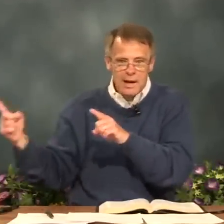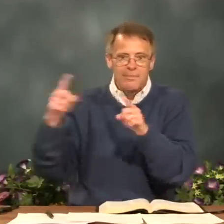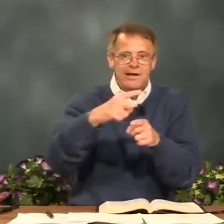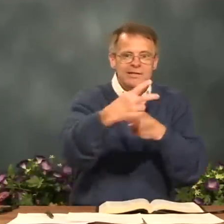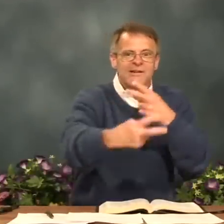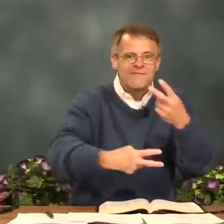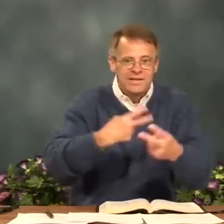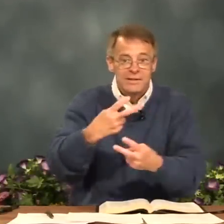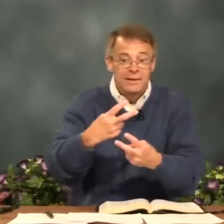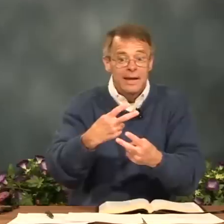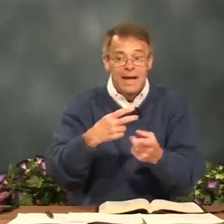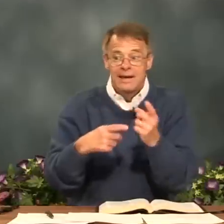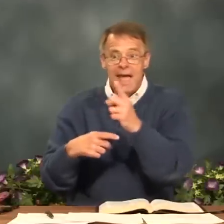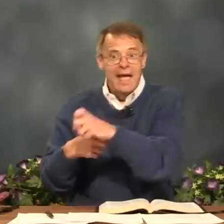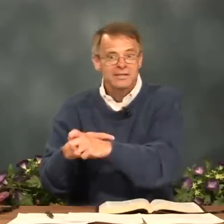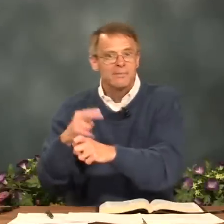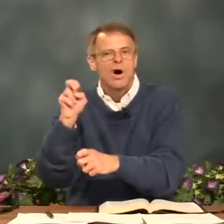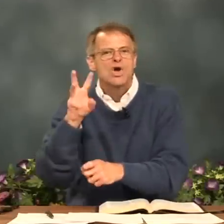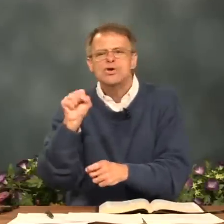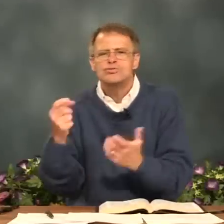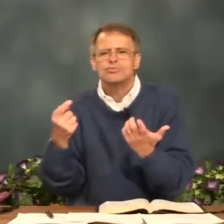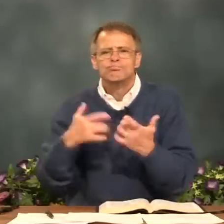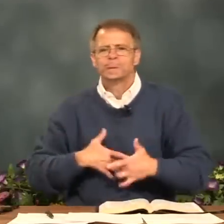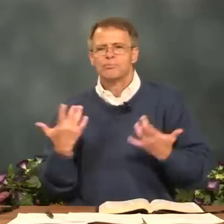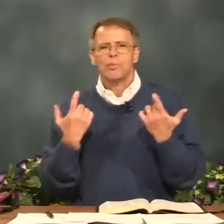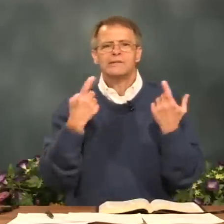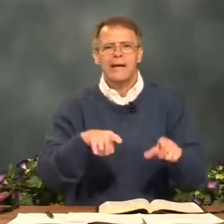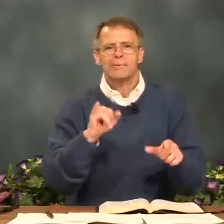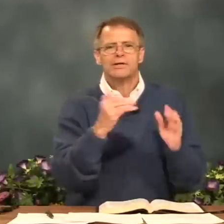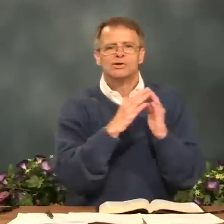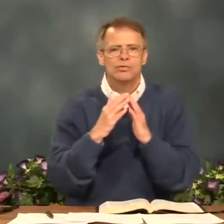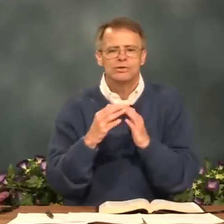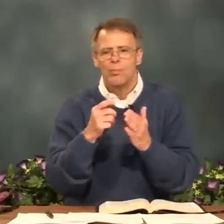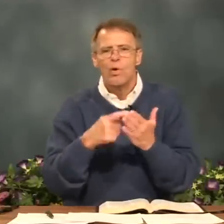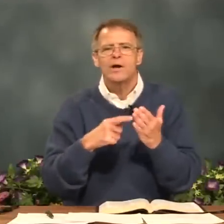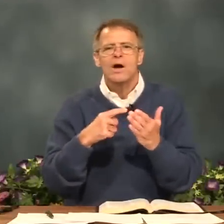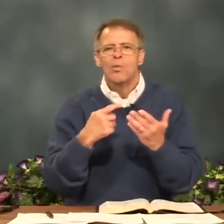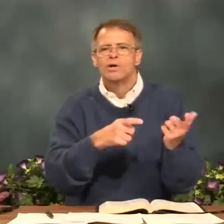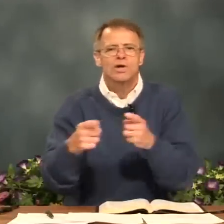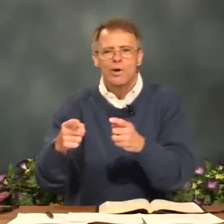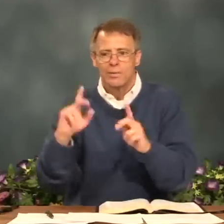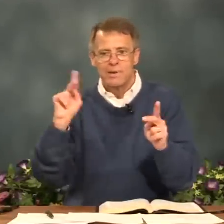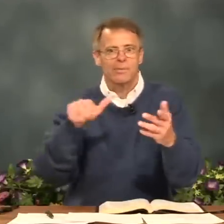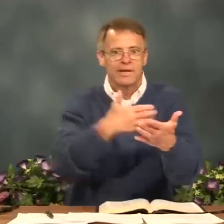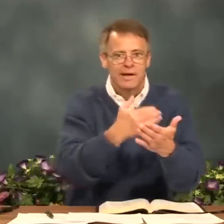come in to visit, and he asks them news. What's happened in Jerusalem? What's going on? People getting